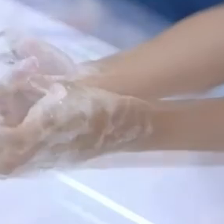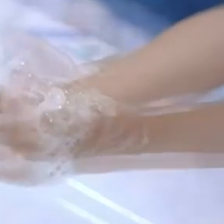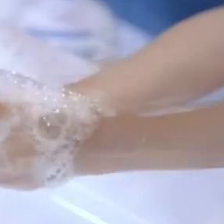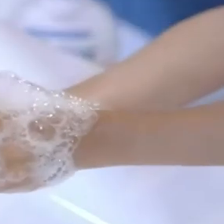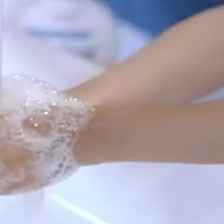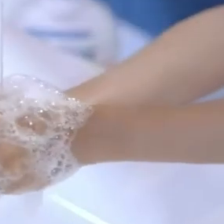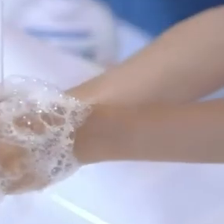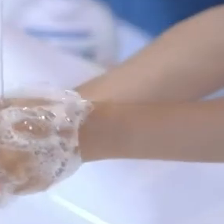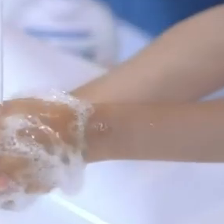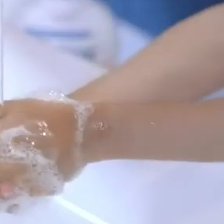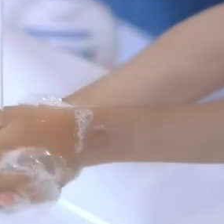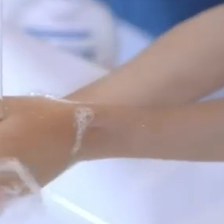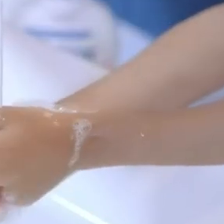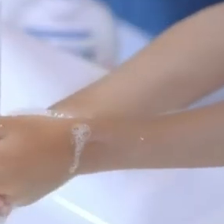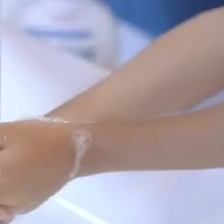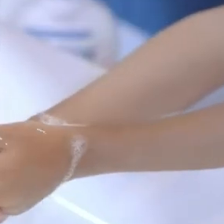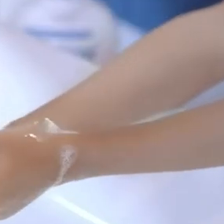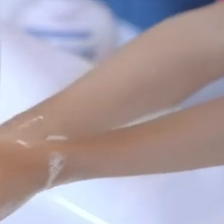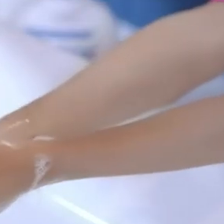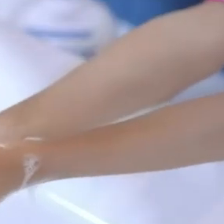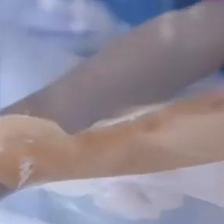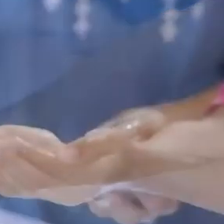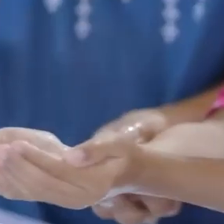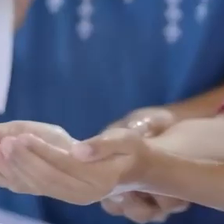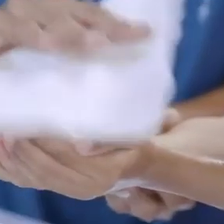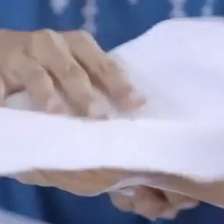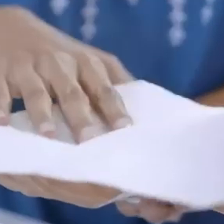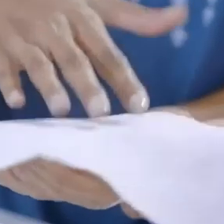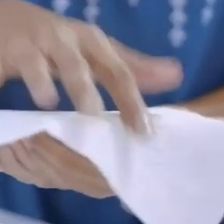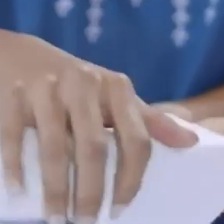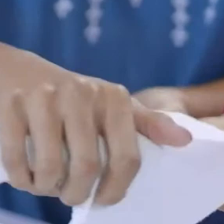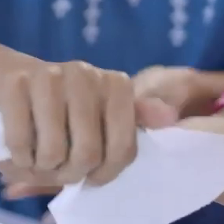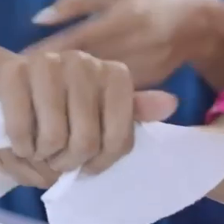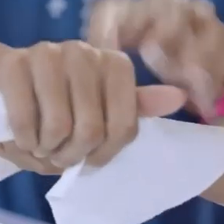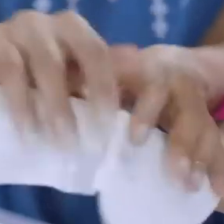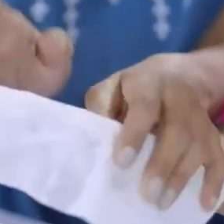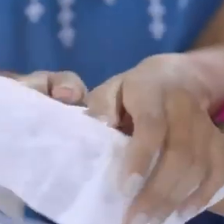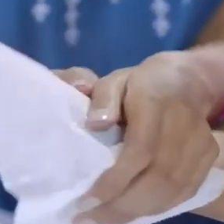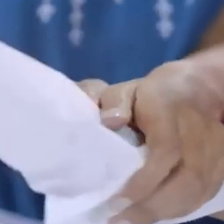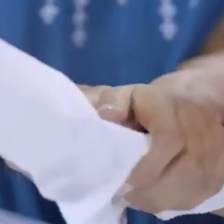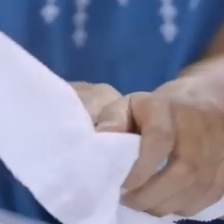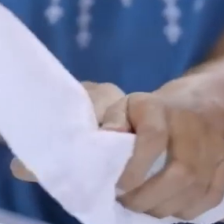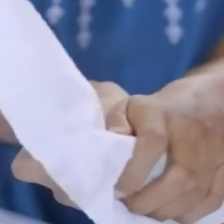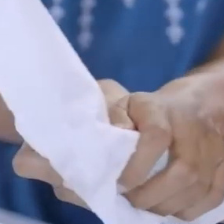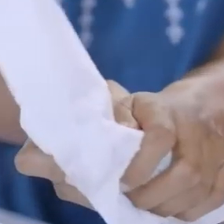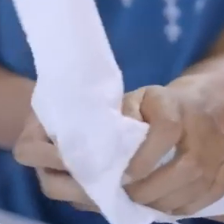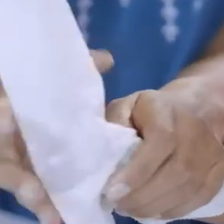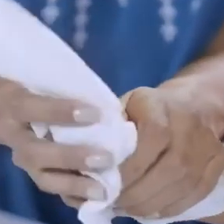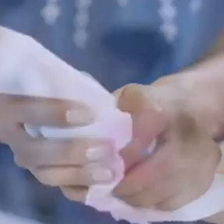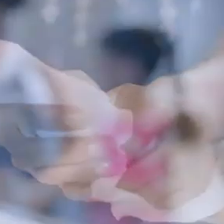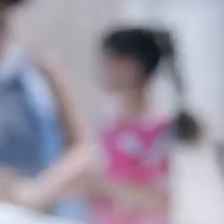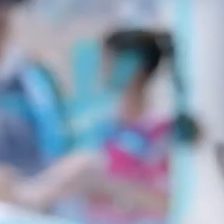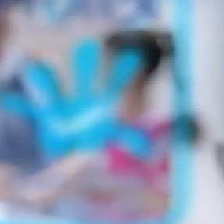wrist. Rinse with clean running water. Dry hands with a clean paper towel or cloth.